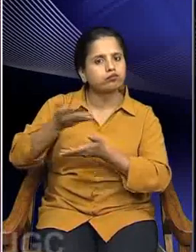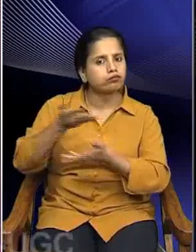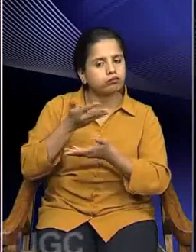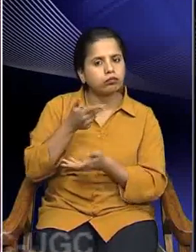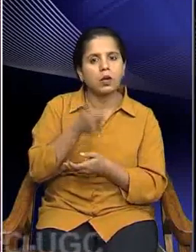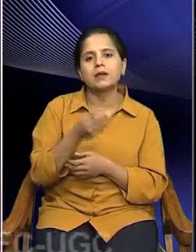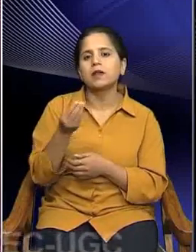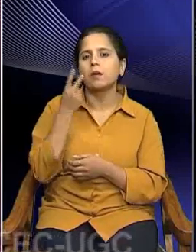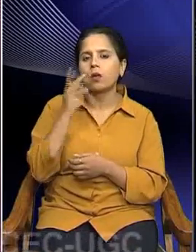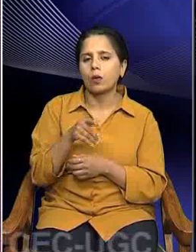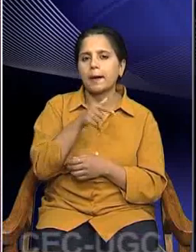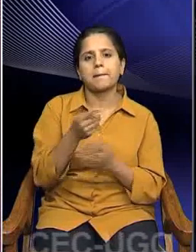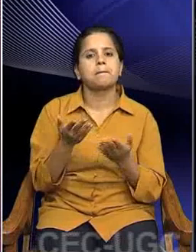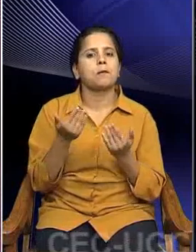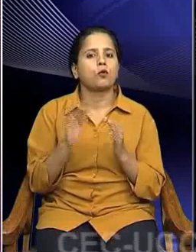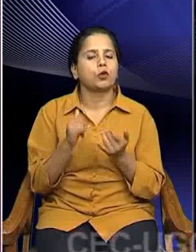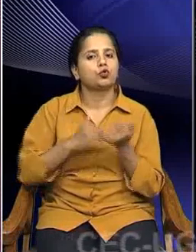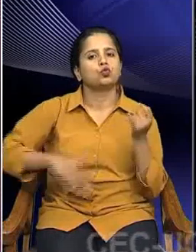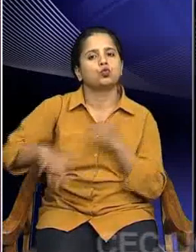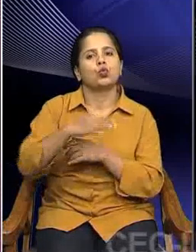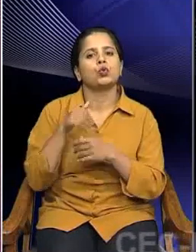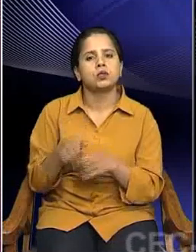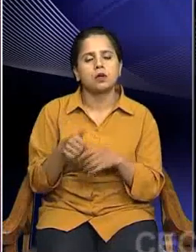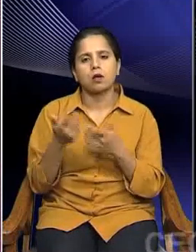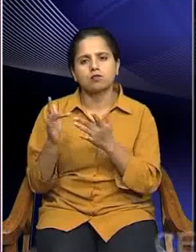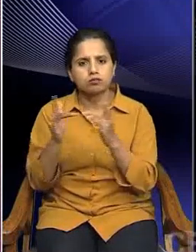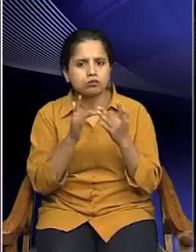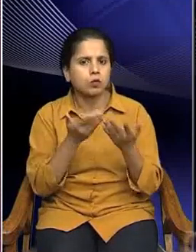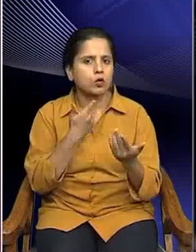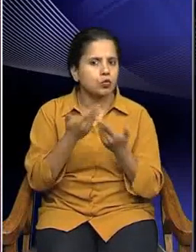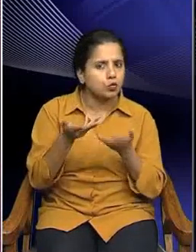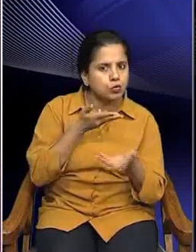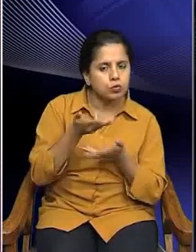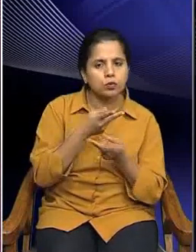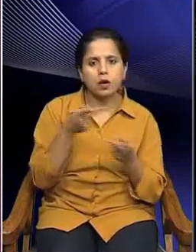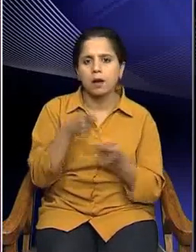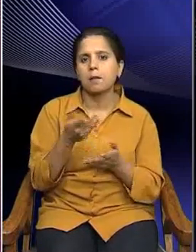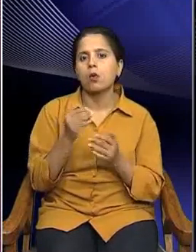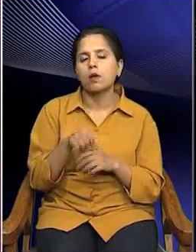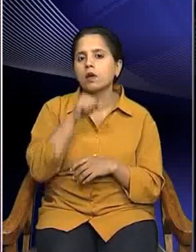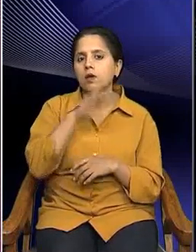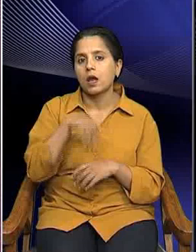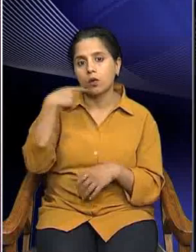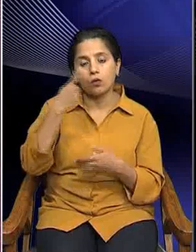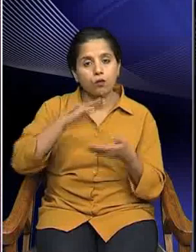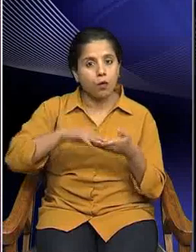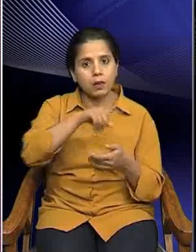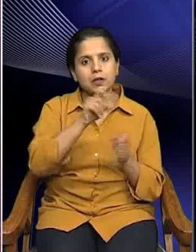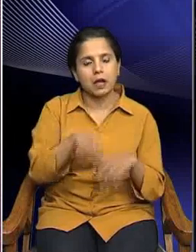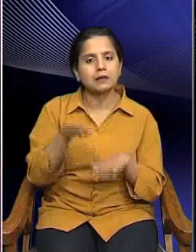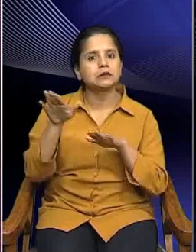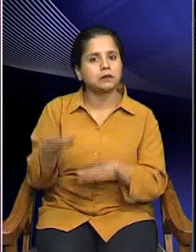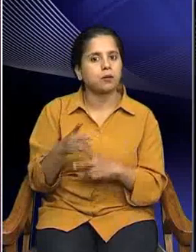some of the possible social networks or social capital on which young married women can rely.